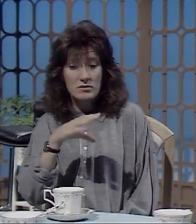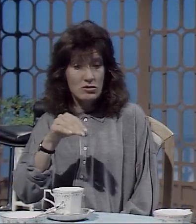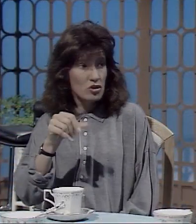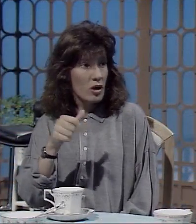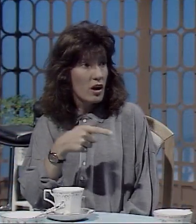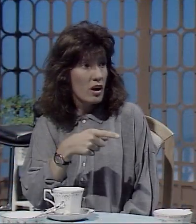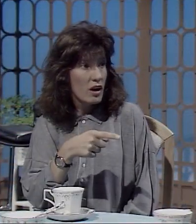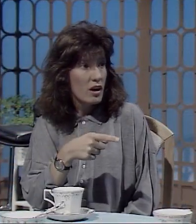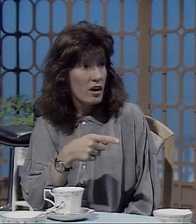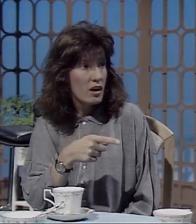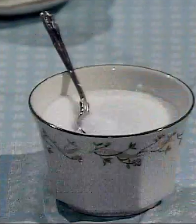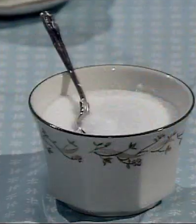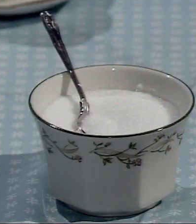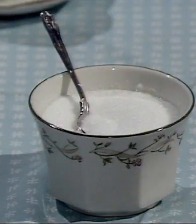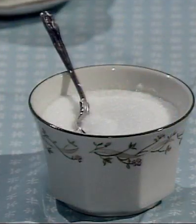Do you want sugar?